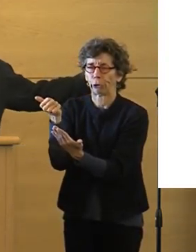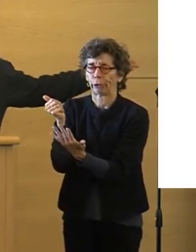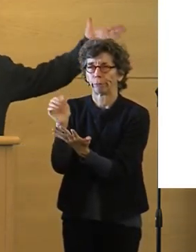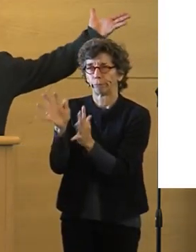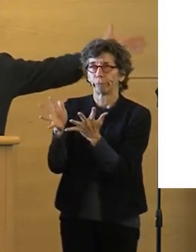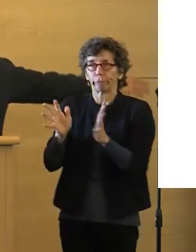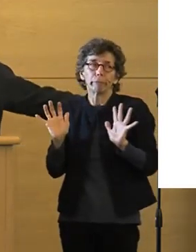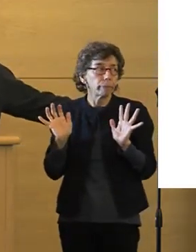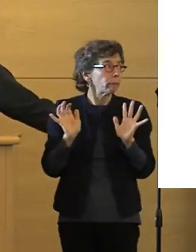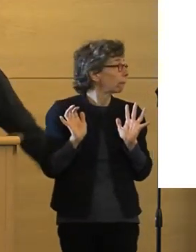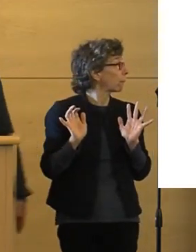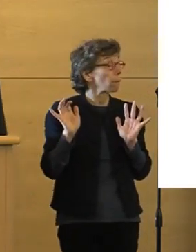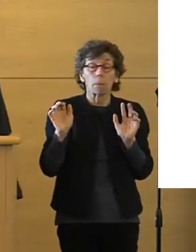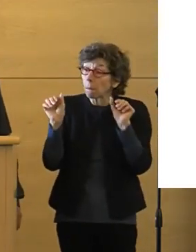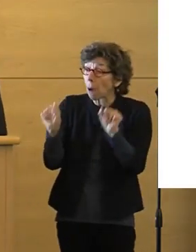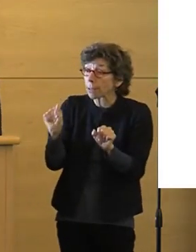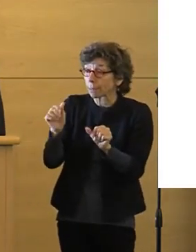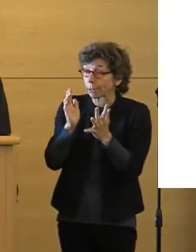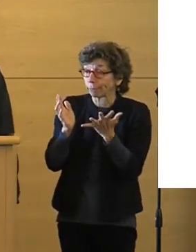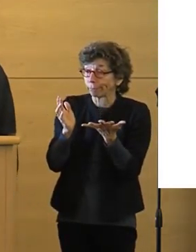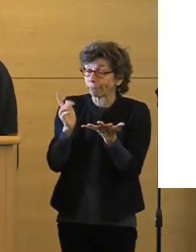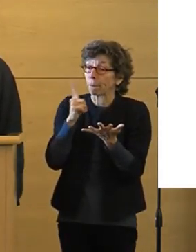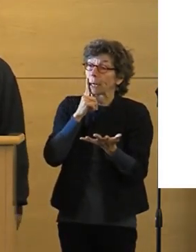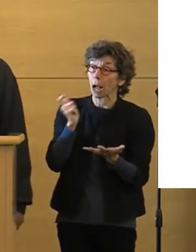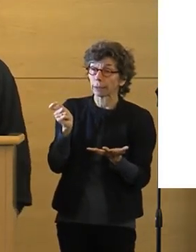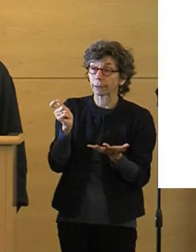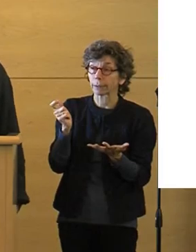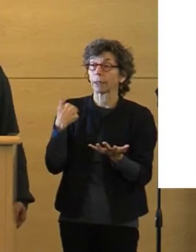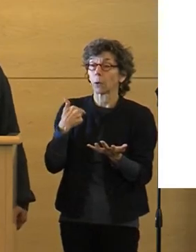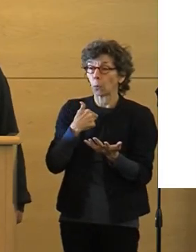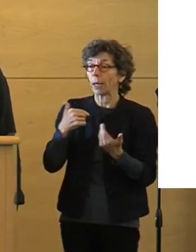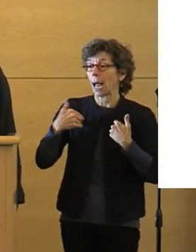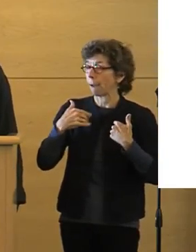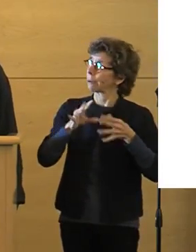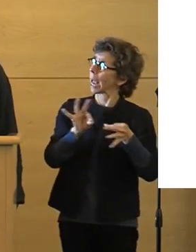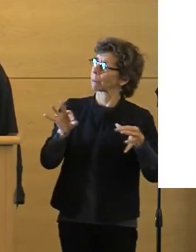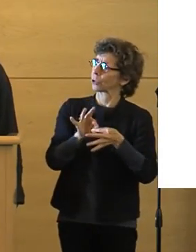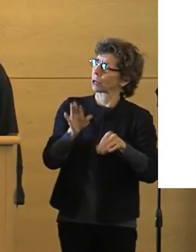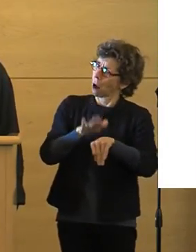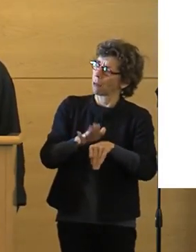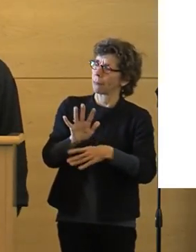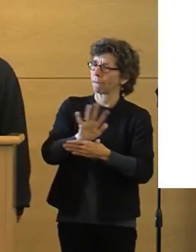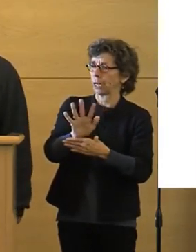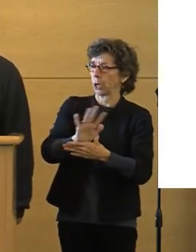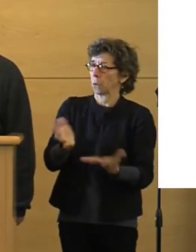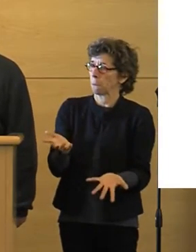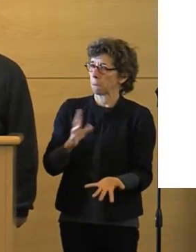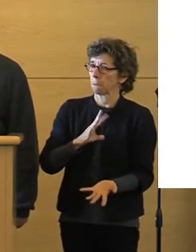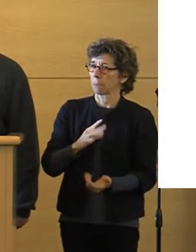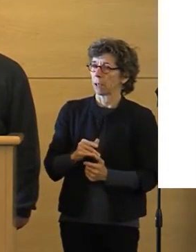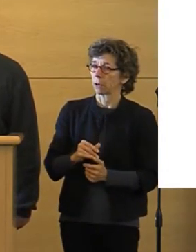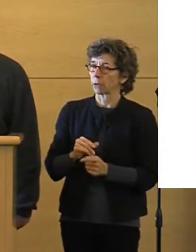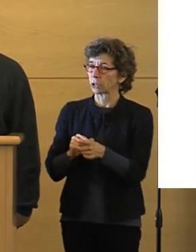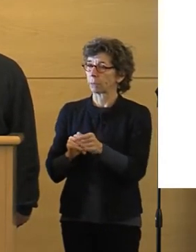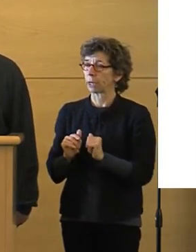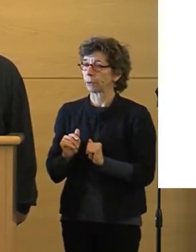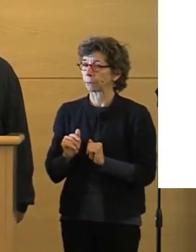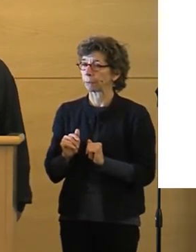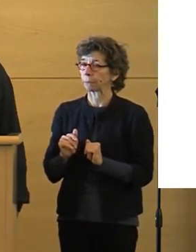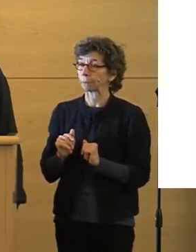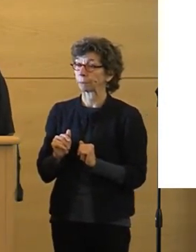video. You know, if they don't understand English, they understand the video better because it's been translated into their native